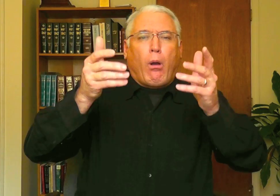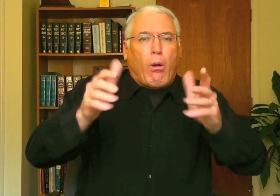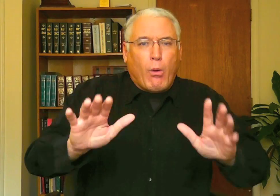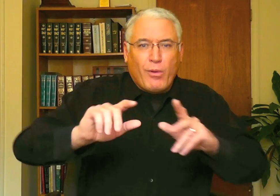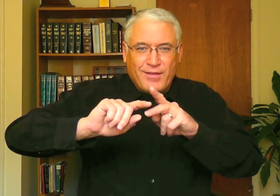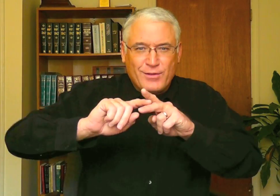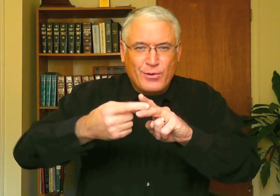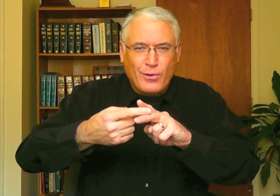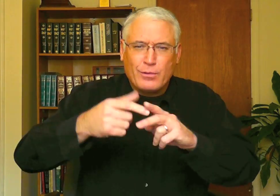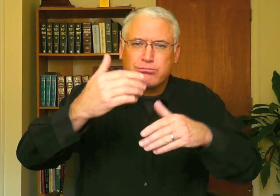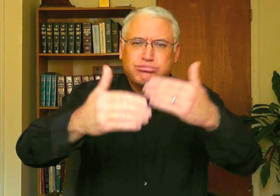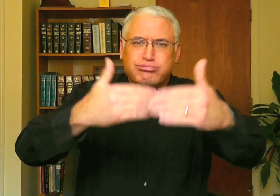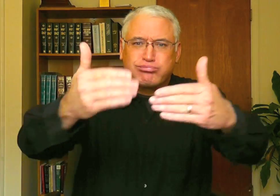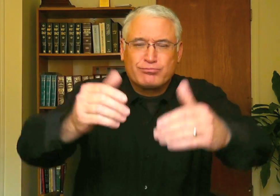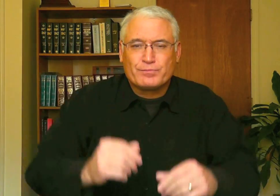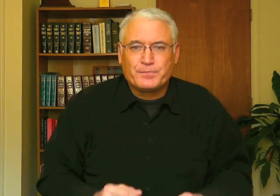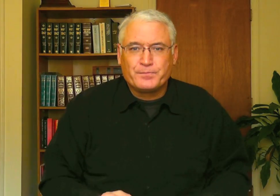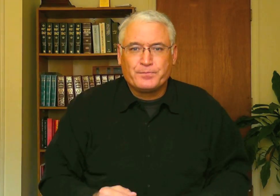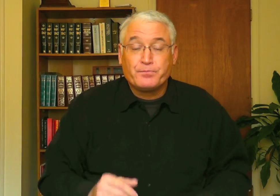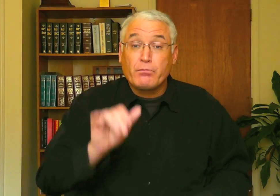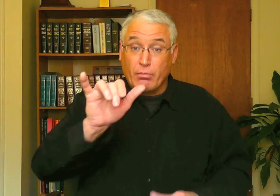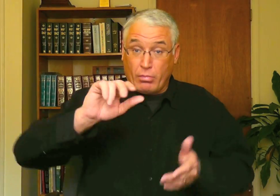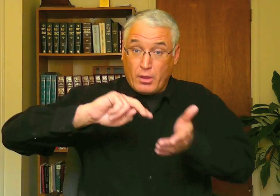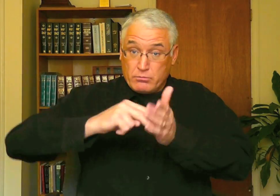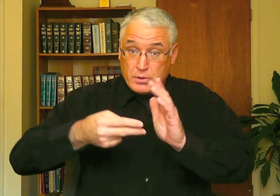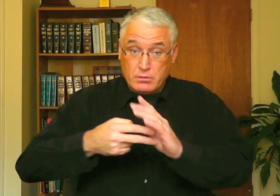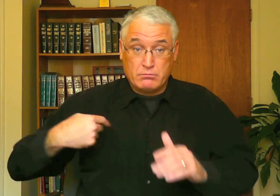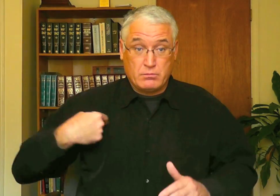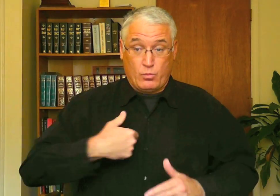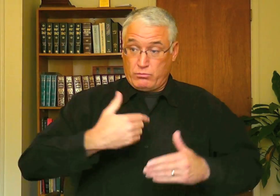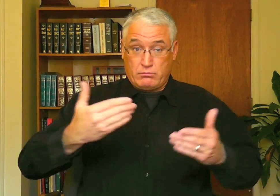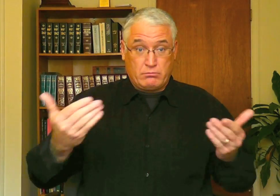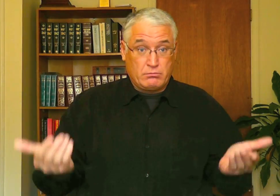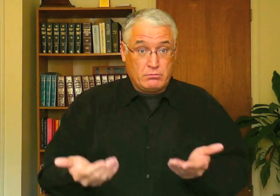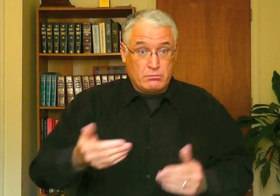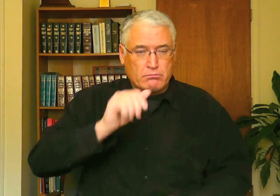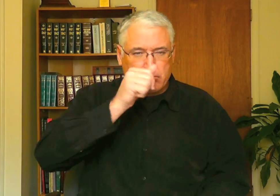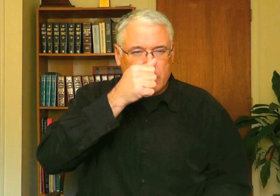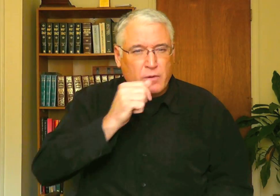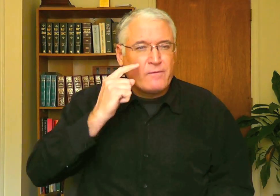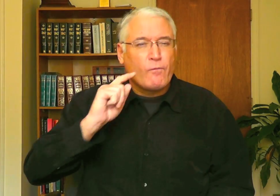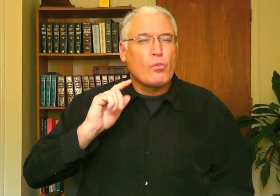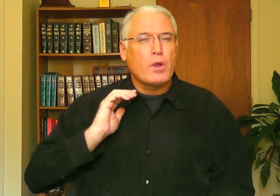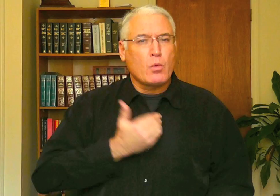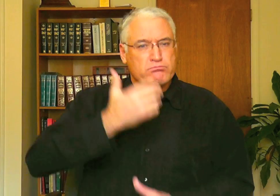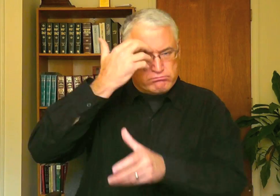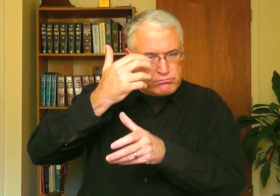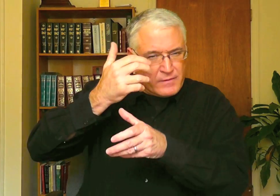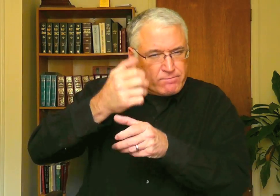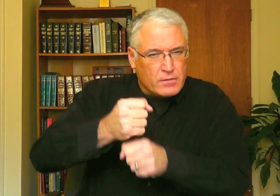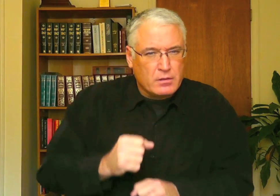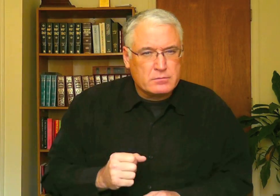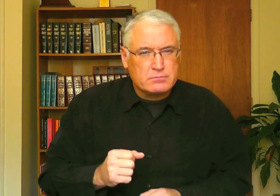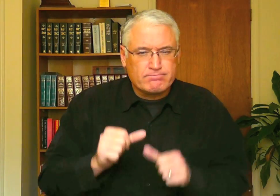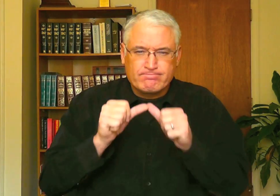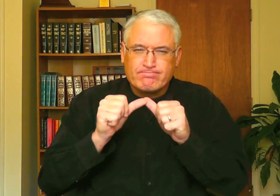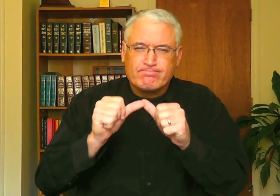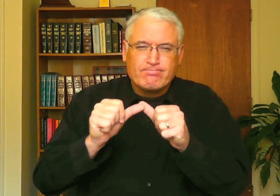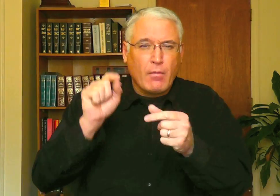already began and is continuing. And that means that while we are here on earth, we will suffer for our faith. But